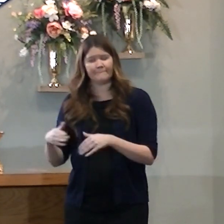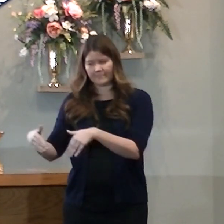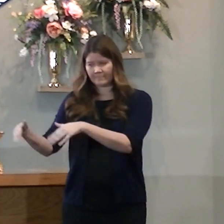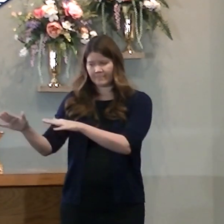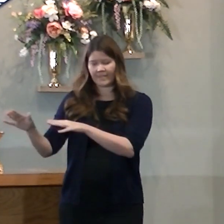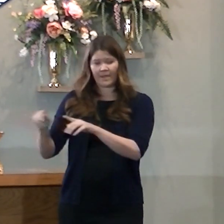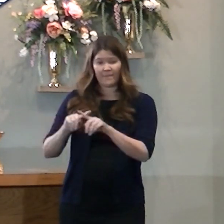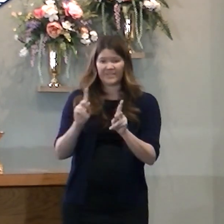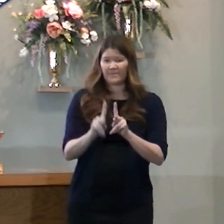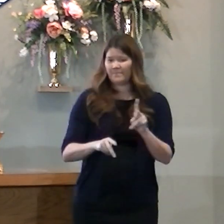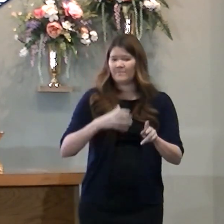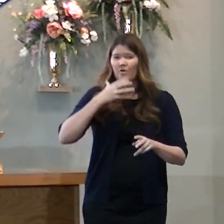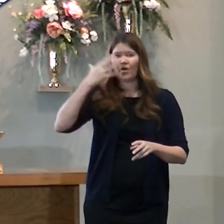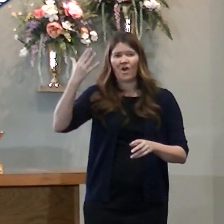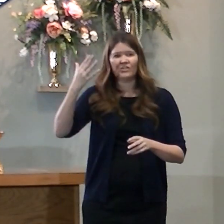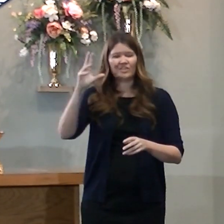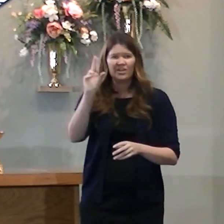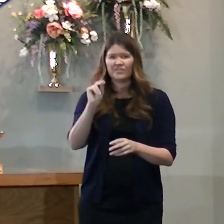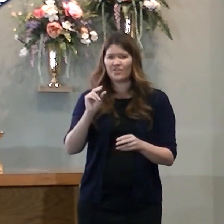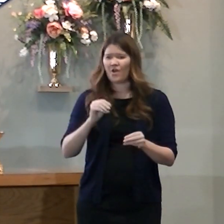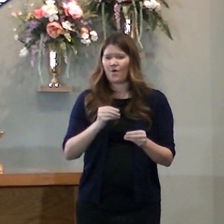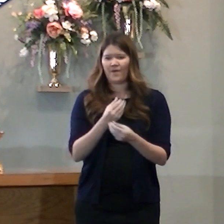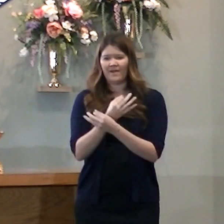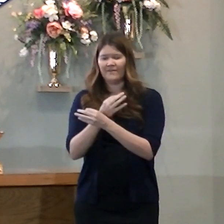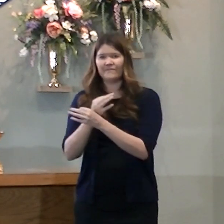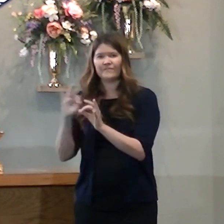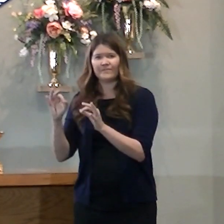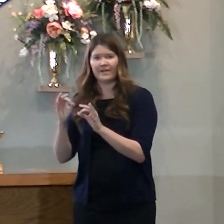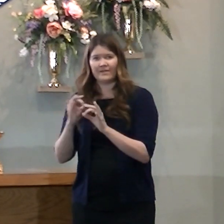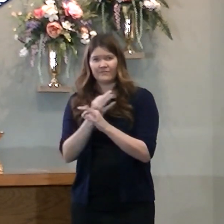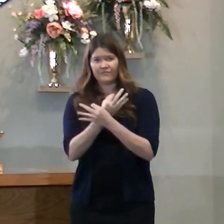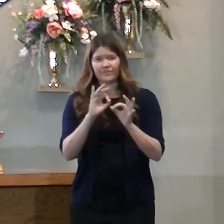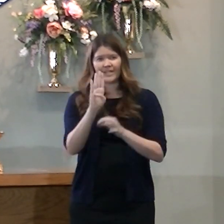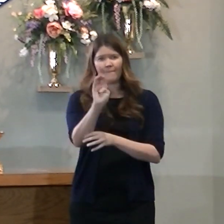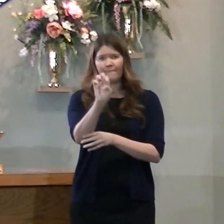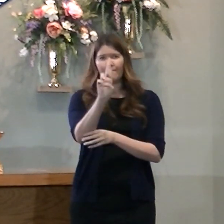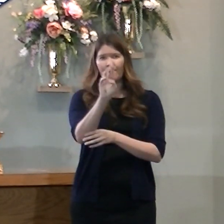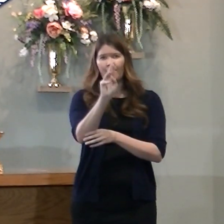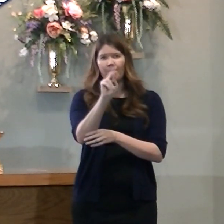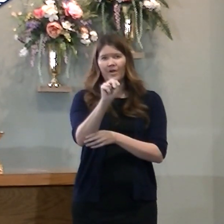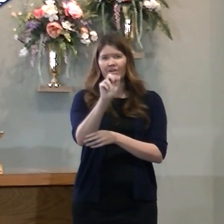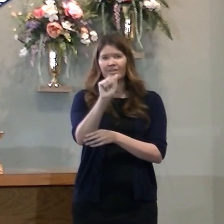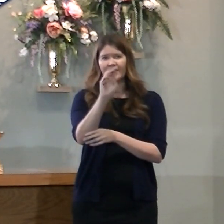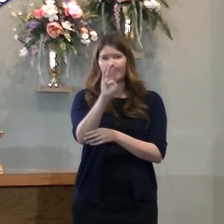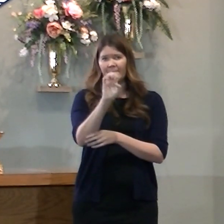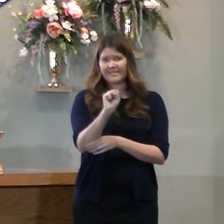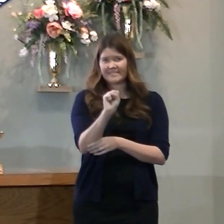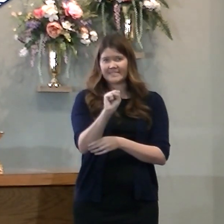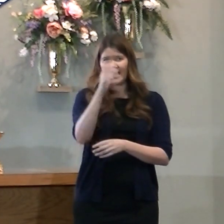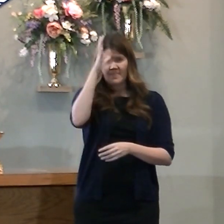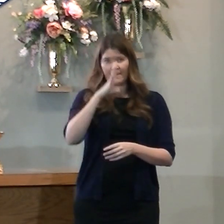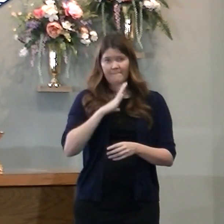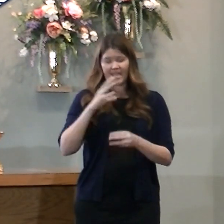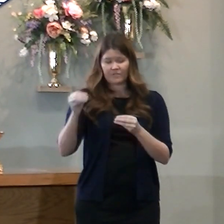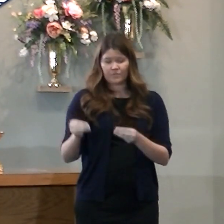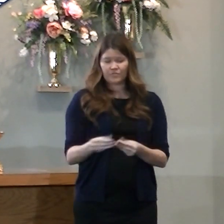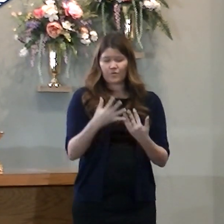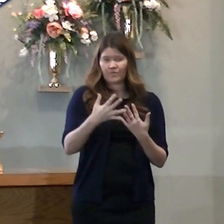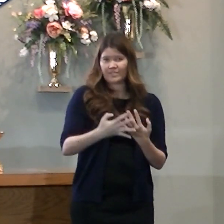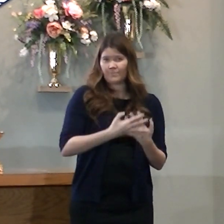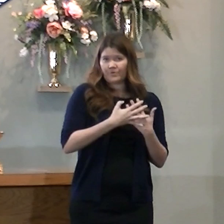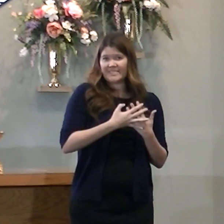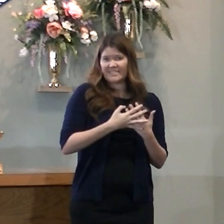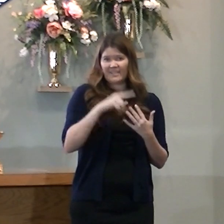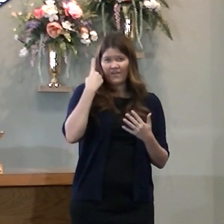together, "Away with this man, and release to us Barnabas," a man who had been thrown into prison for